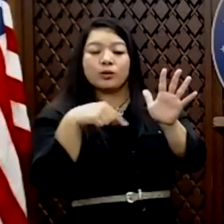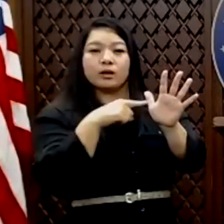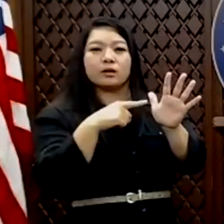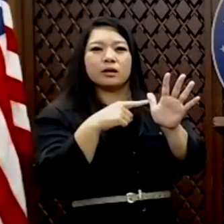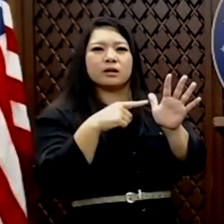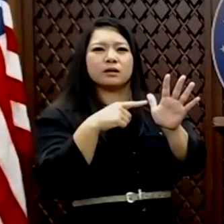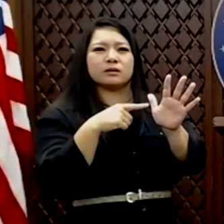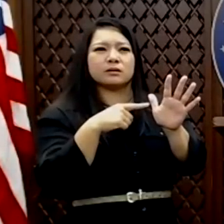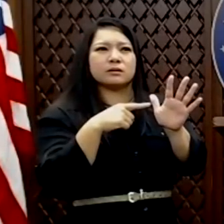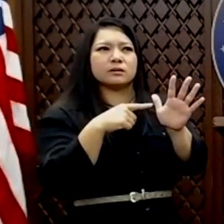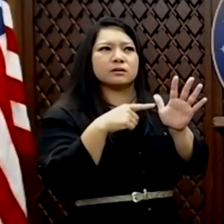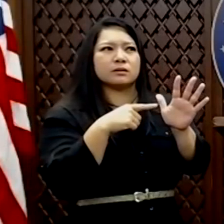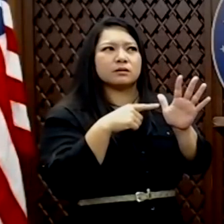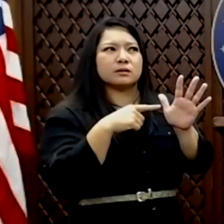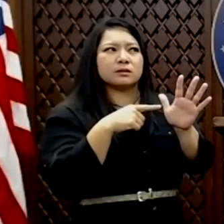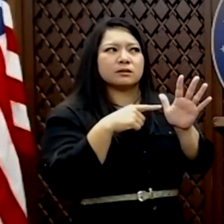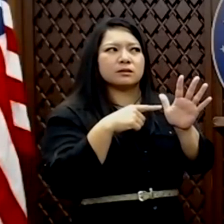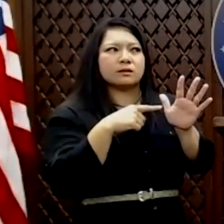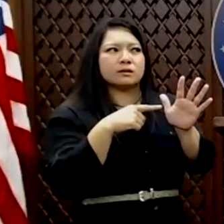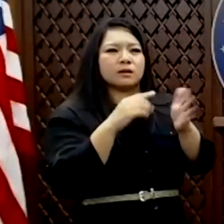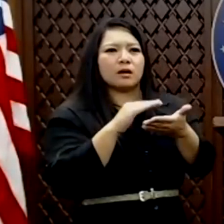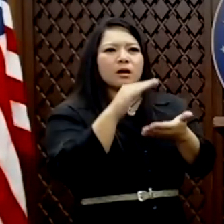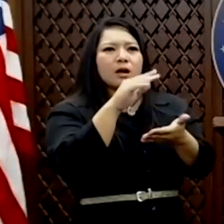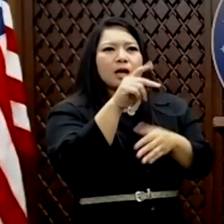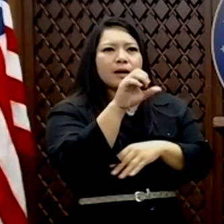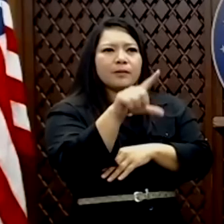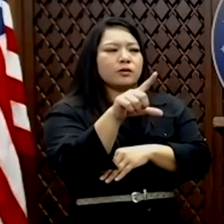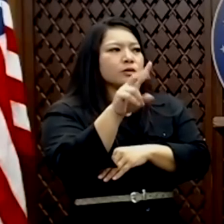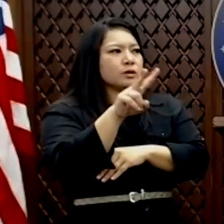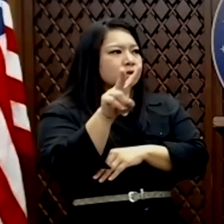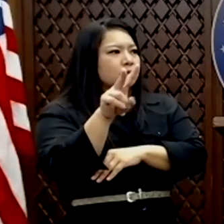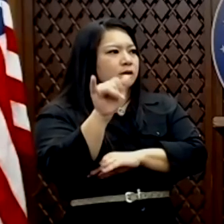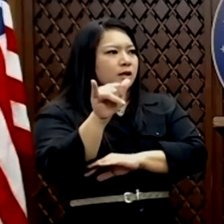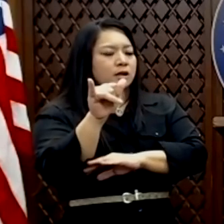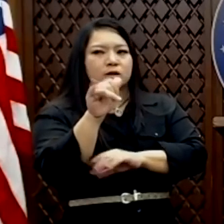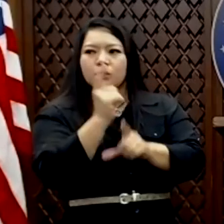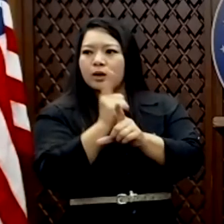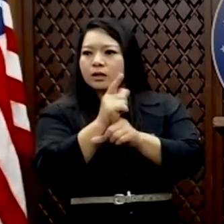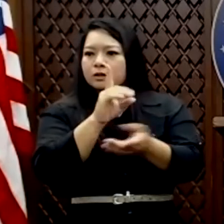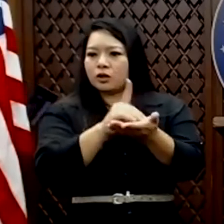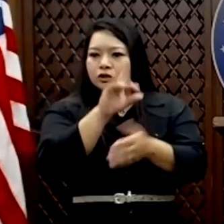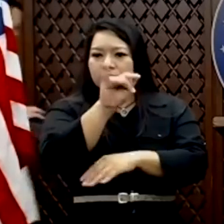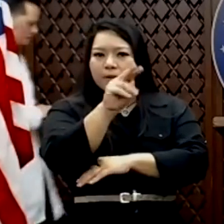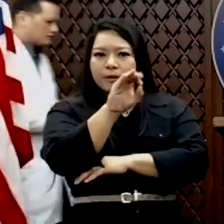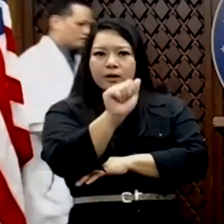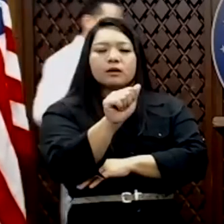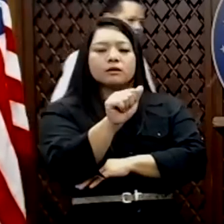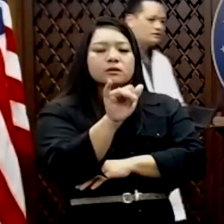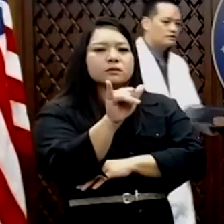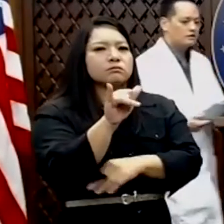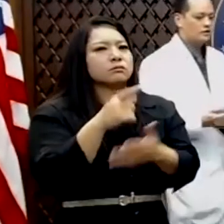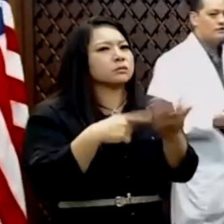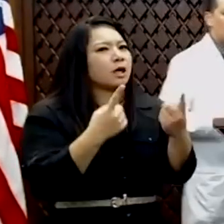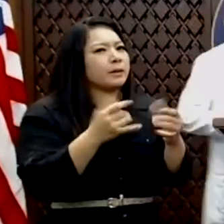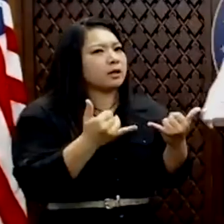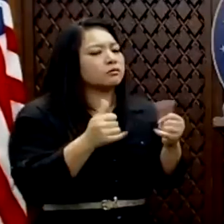max capacity of our medical facilities by April 22nd. Is that correct, Dr. Cabrera? At the current